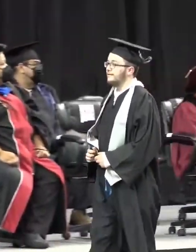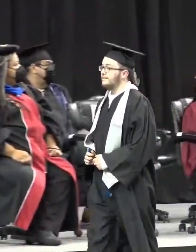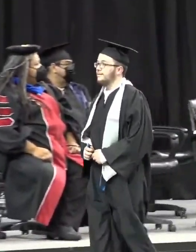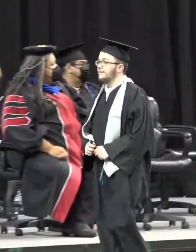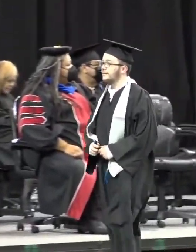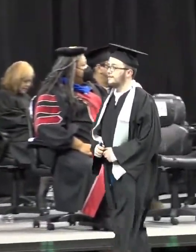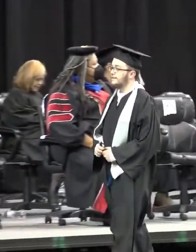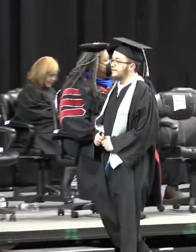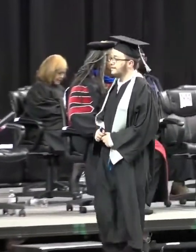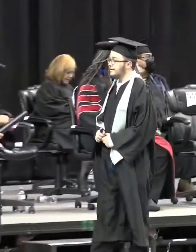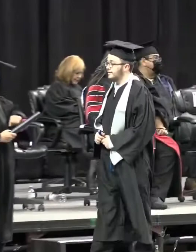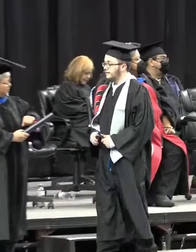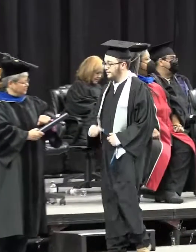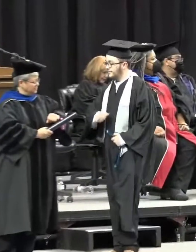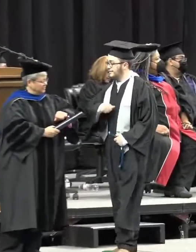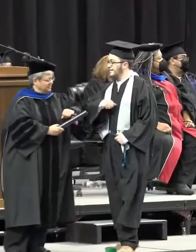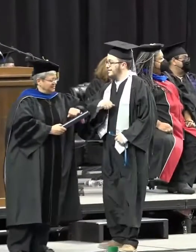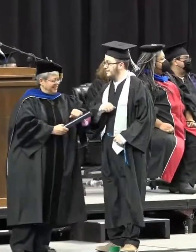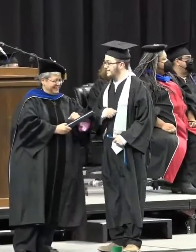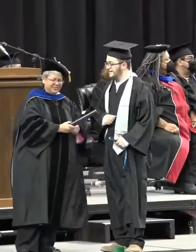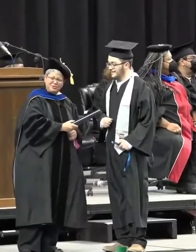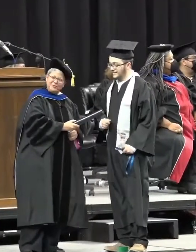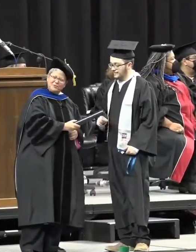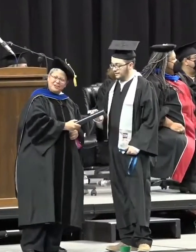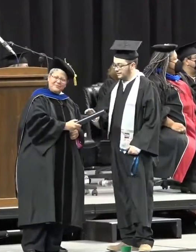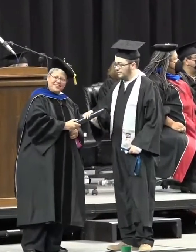Architectural Technology. I think that's the part he wants.